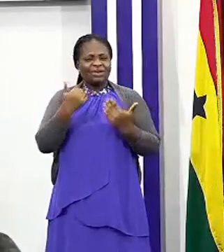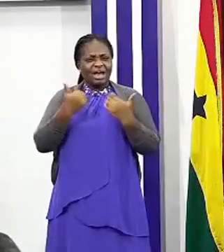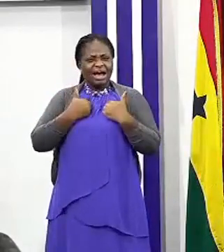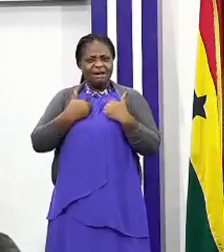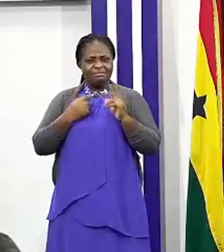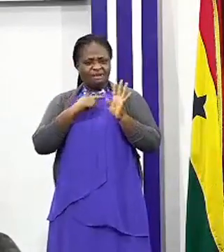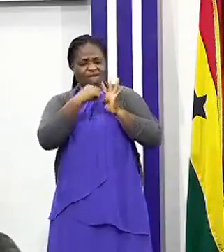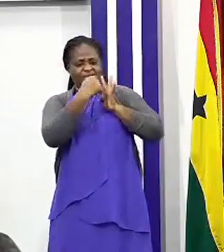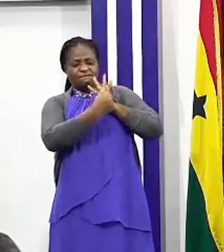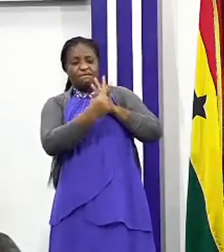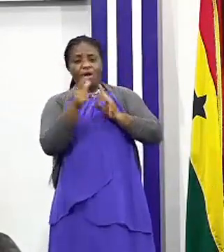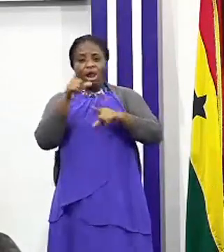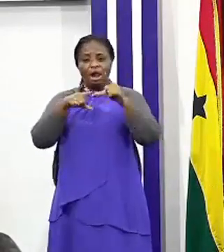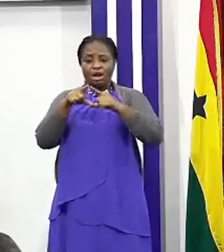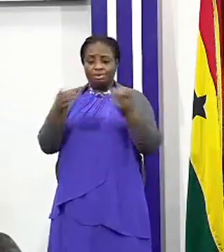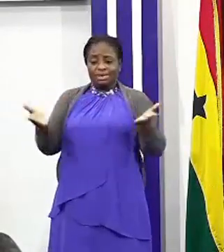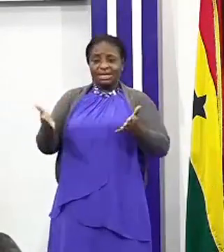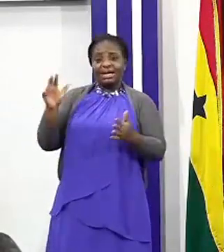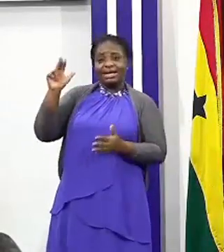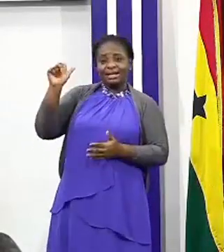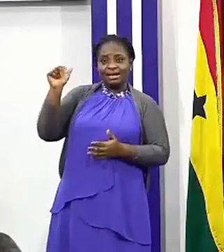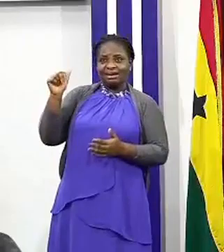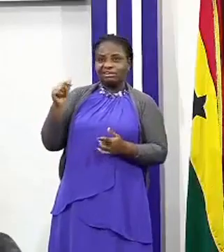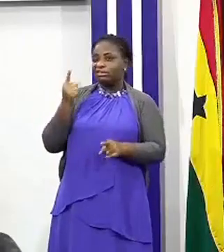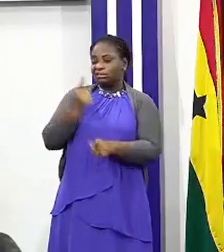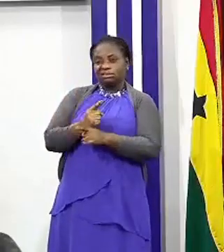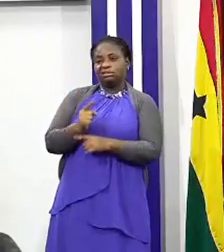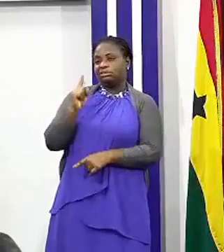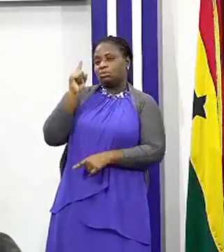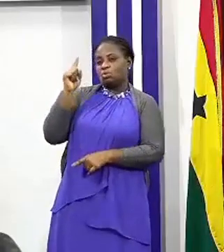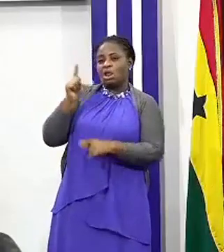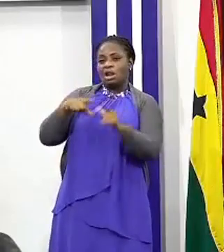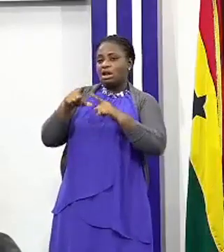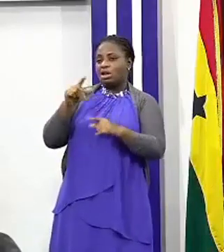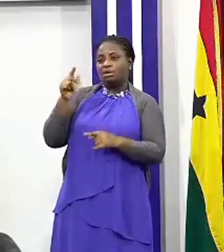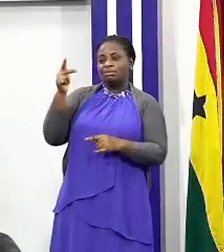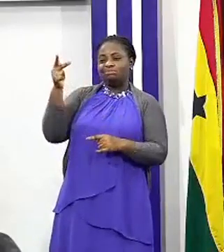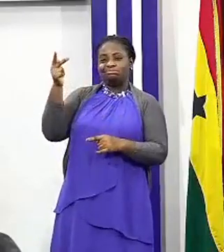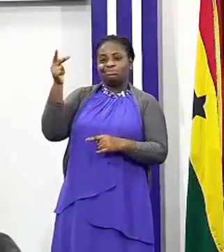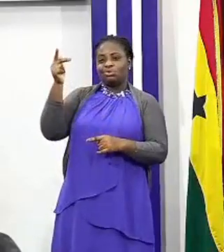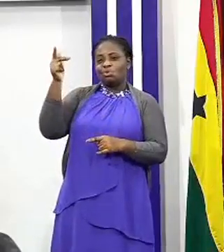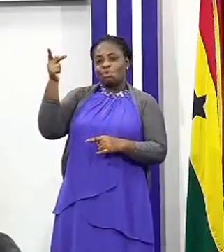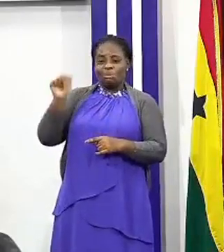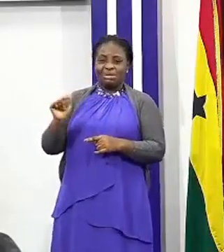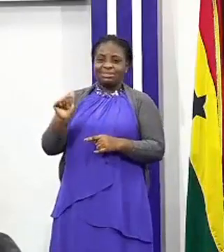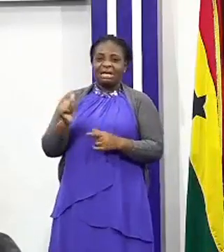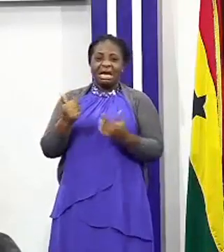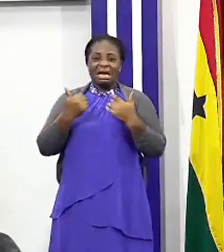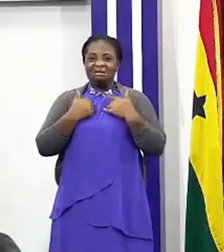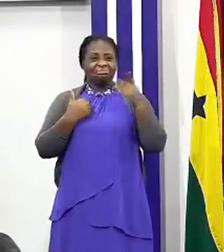labs working together in Accra, and there's just one lab in Kumasi. They have a staff strength of about 15 to 20.